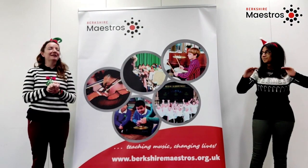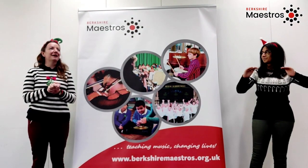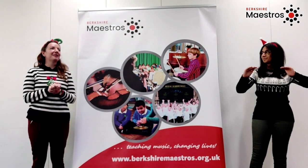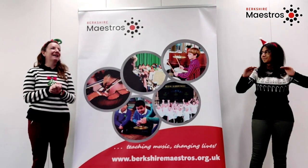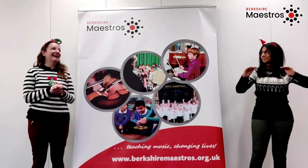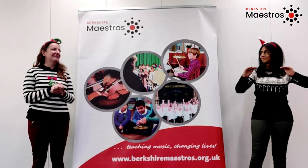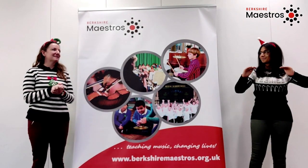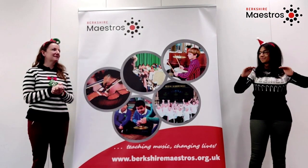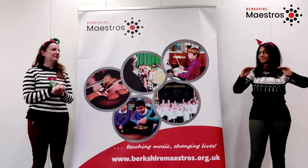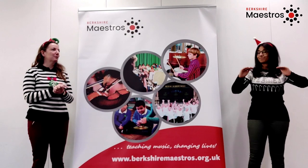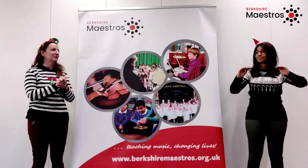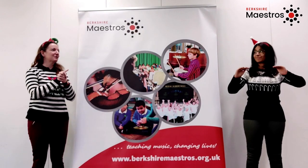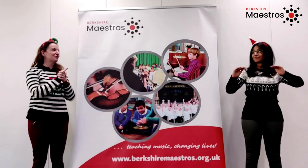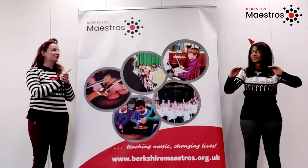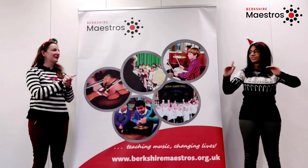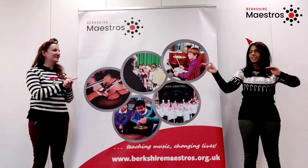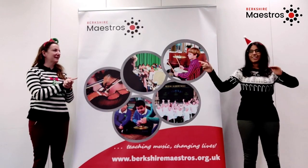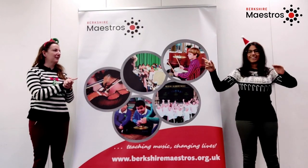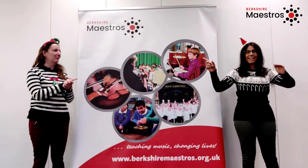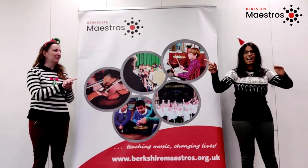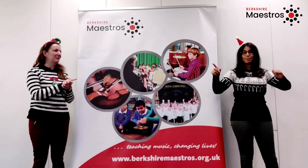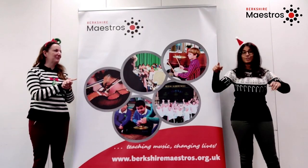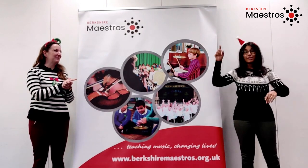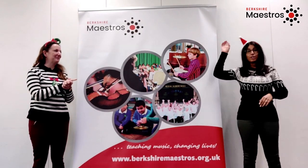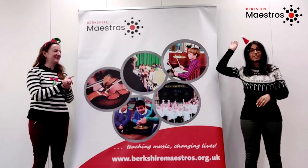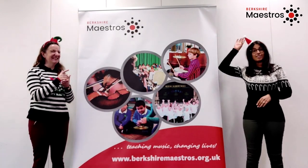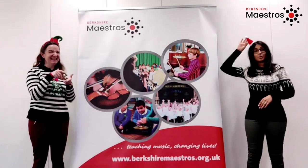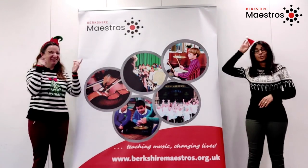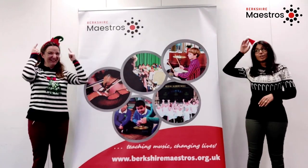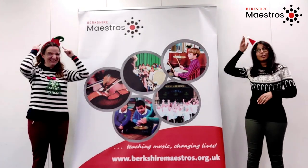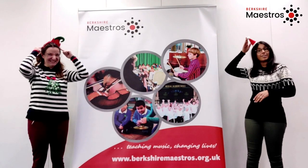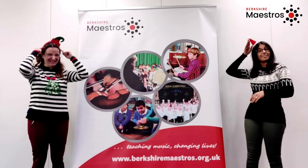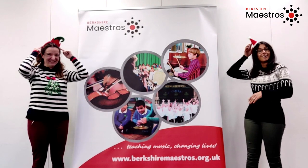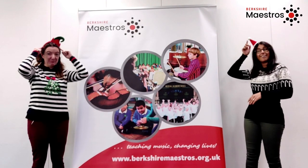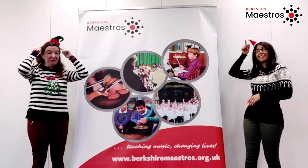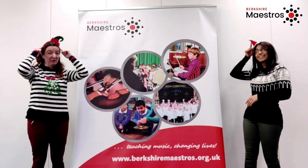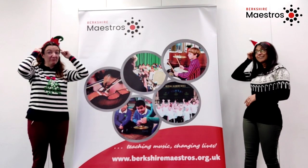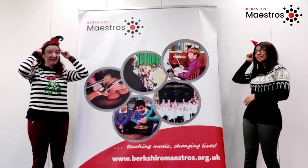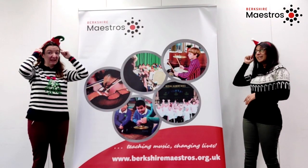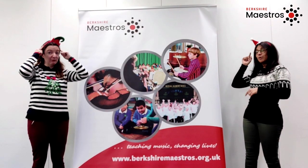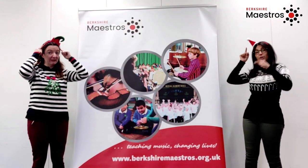now that was dressing up. Absolutely. Look, this is what look. We've been there already.